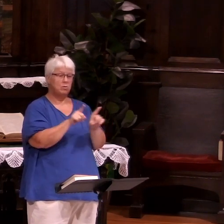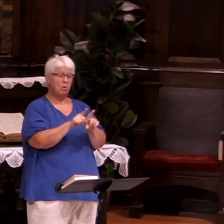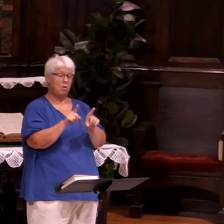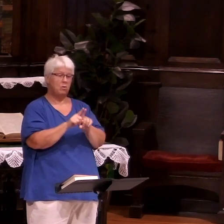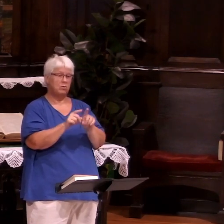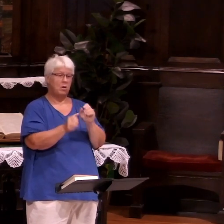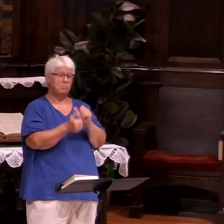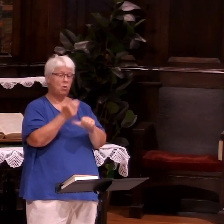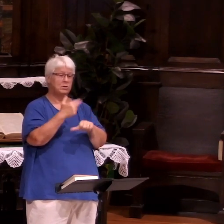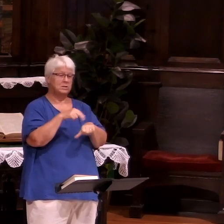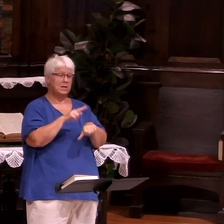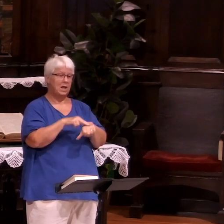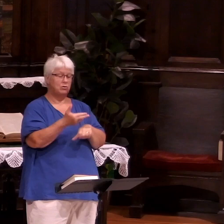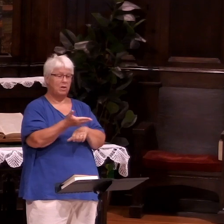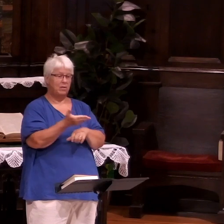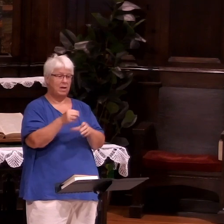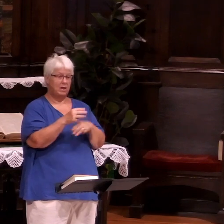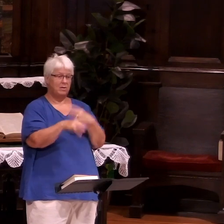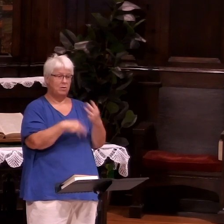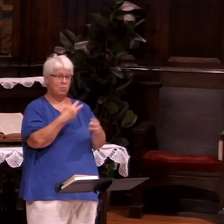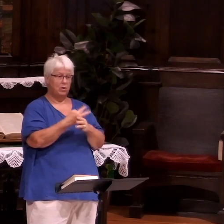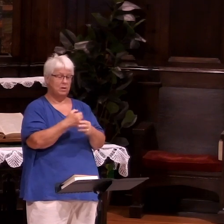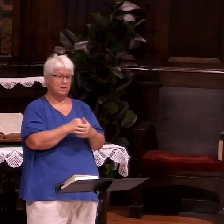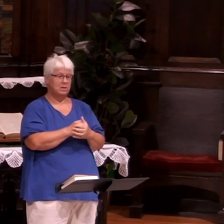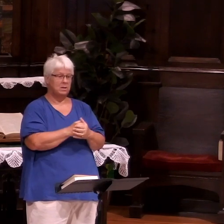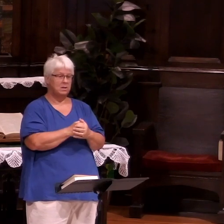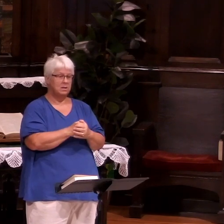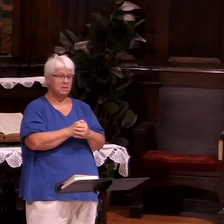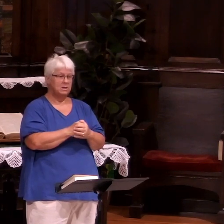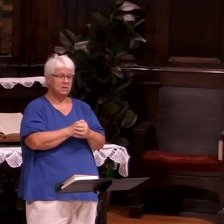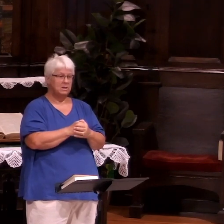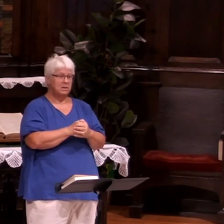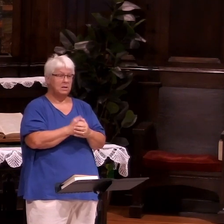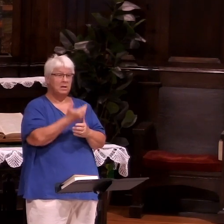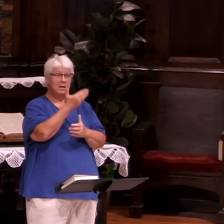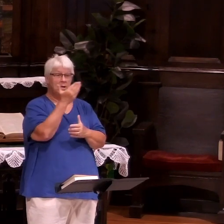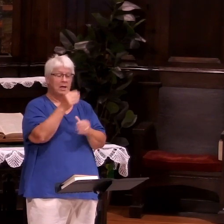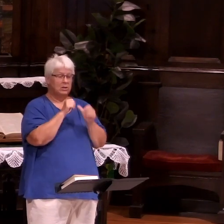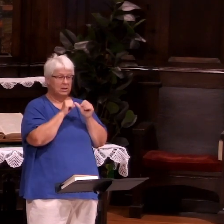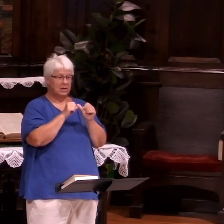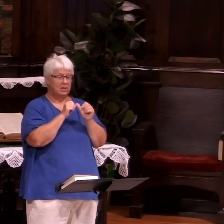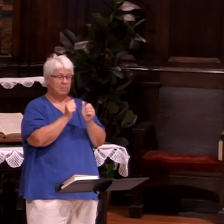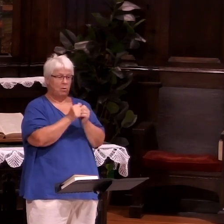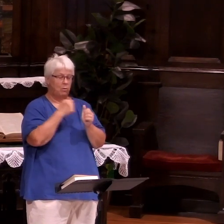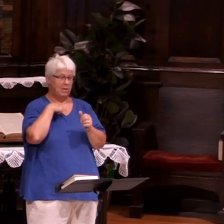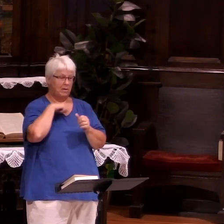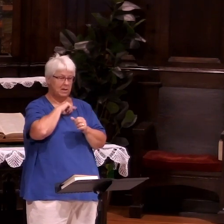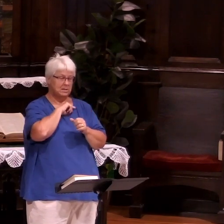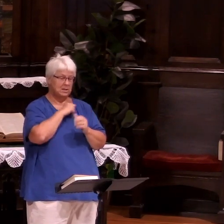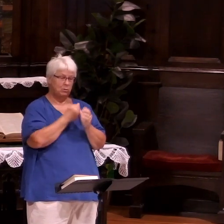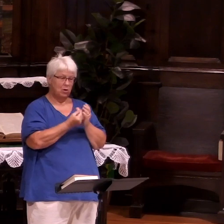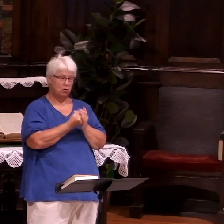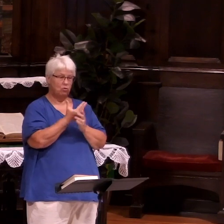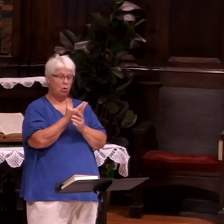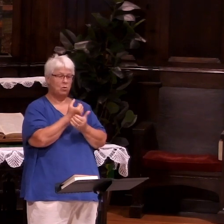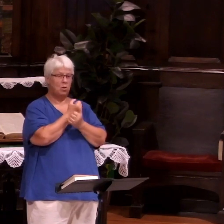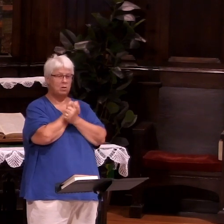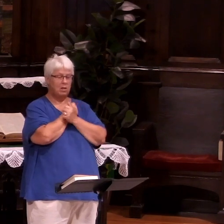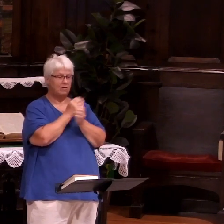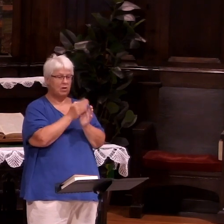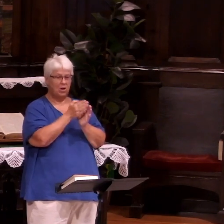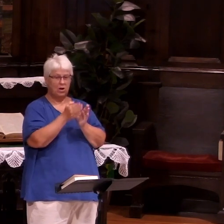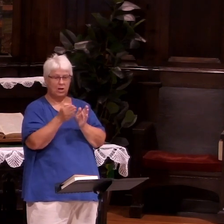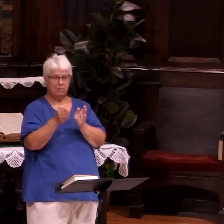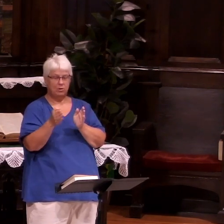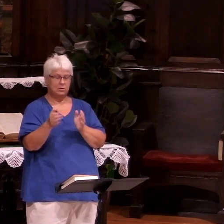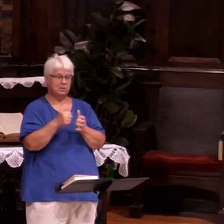the most natural thing in the world. So God, continue to be with us as we grow into loving our neighbors